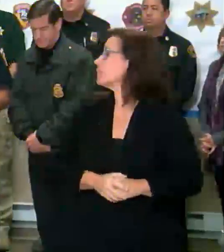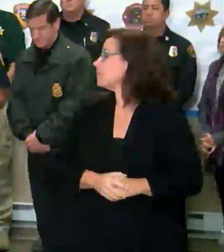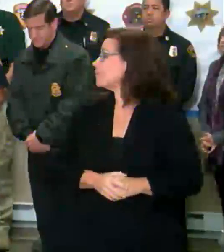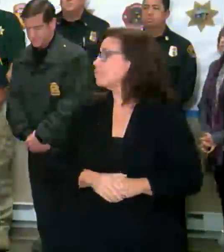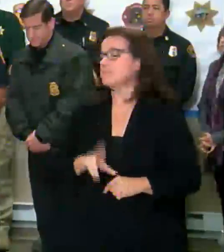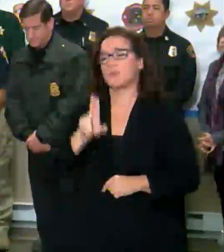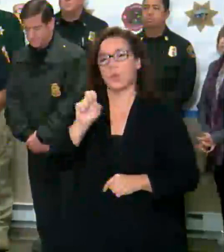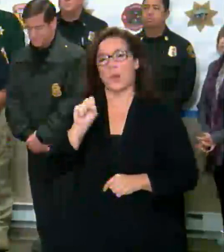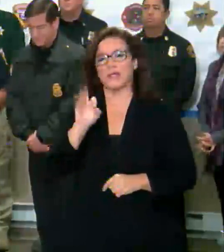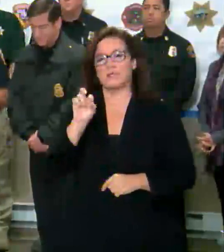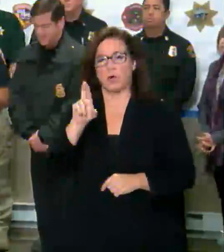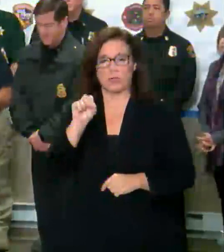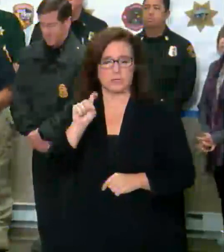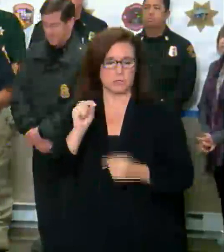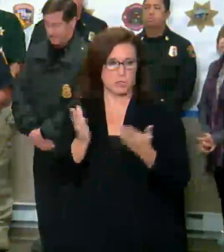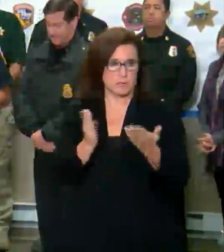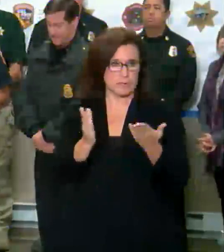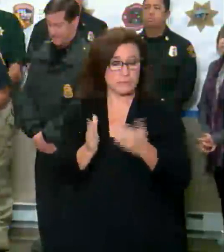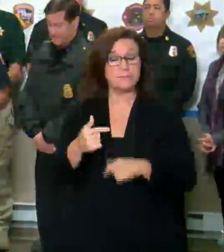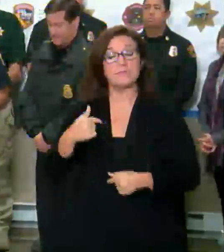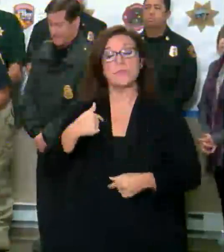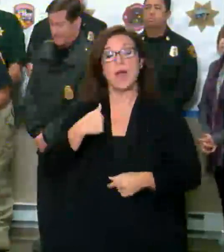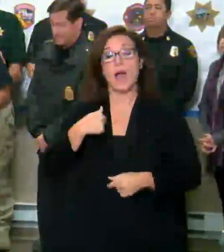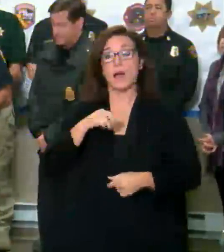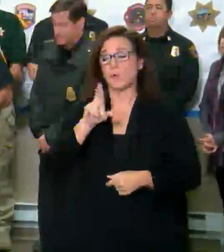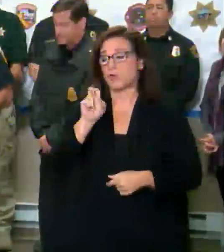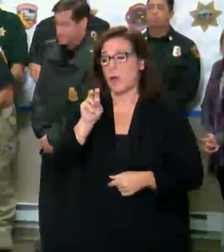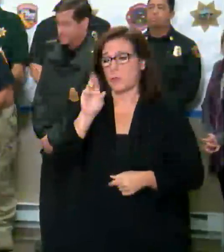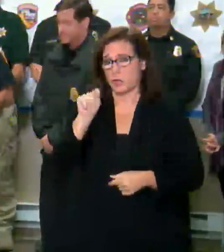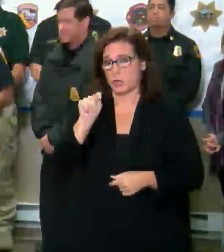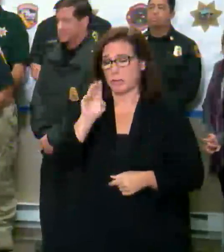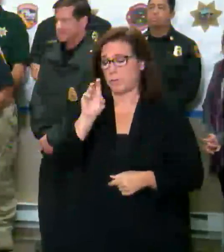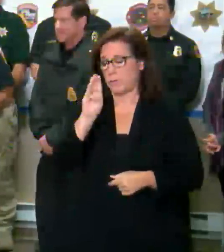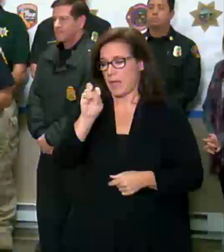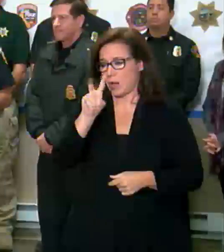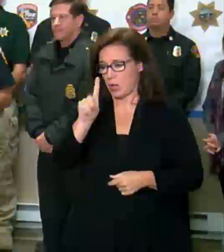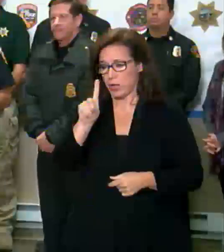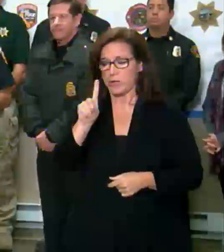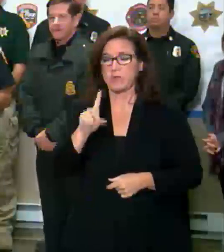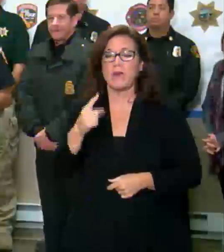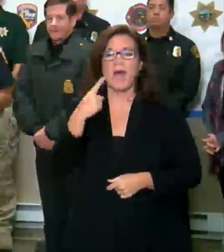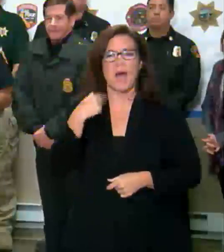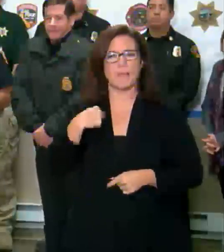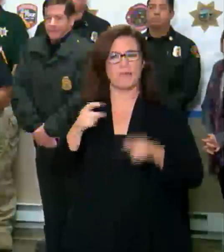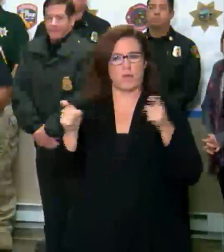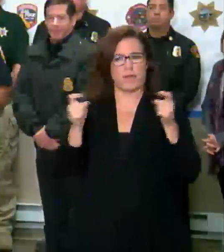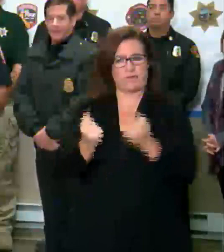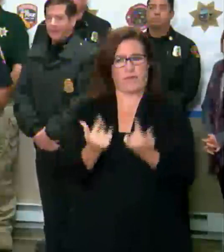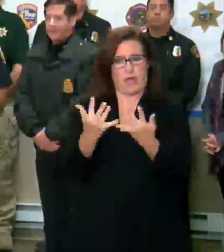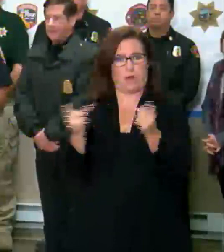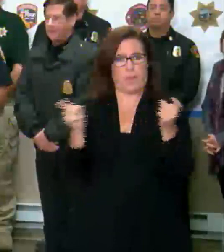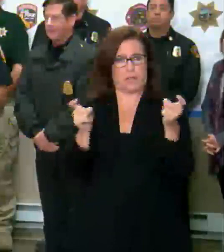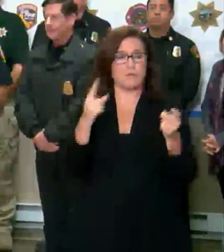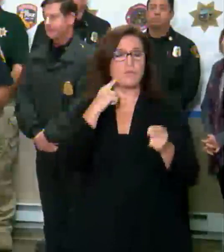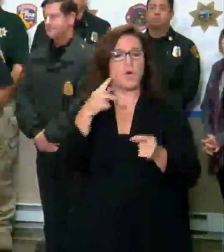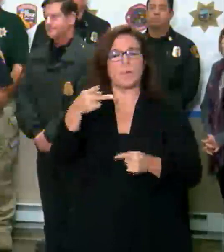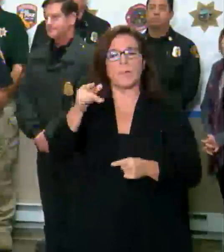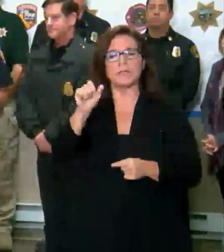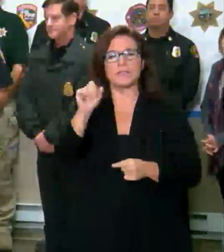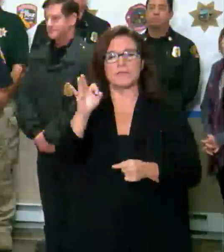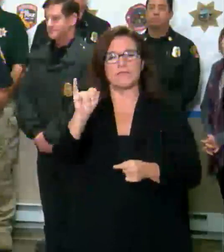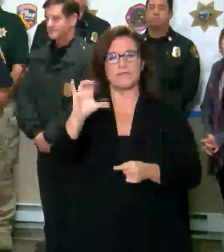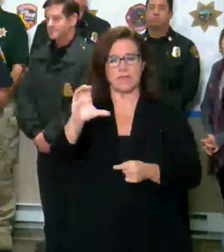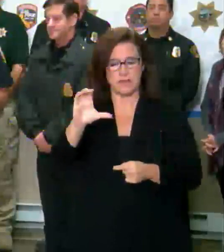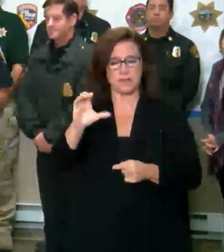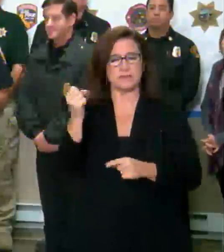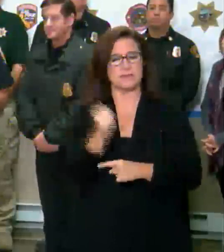Hi, good evening. My name is Robert Baird. I'm the Director of Fire and Aviation Management for the United States Forest Service, the Pacific Southwest region, which is